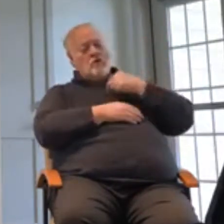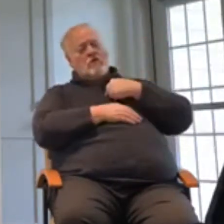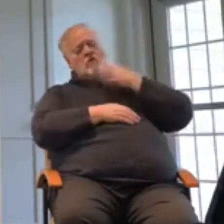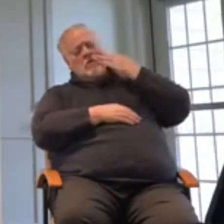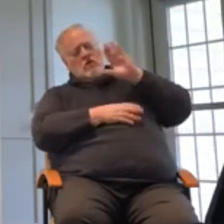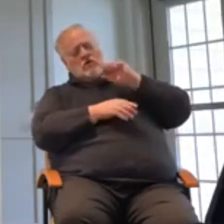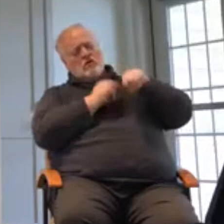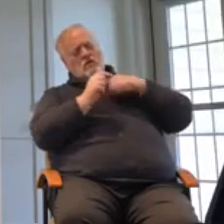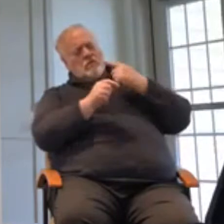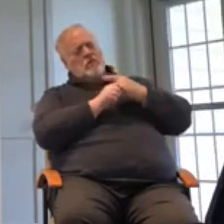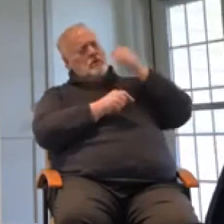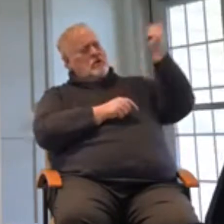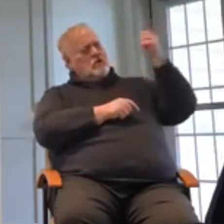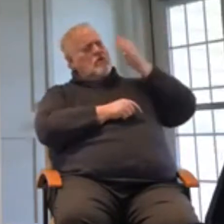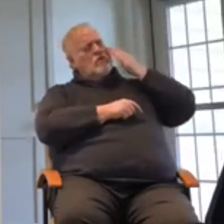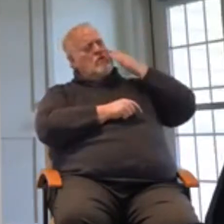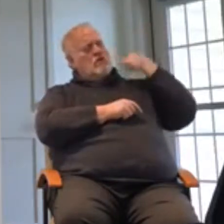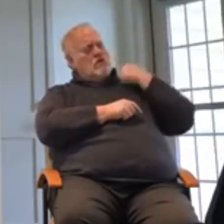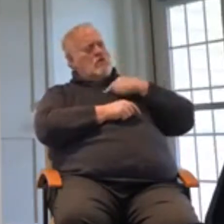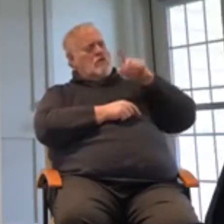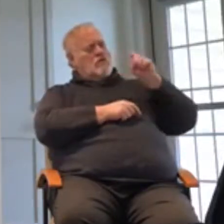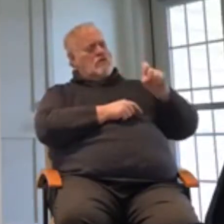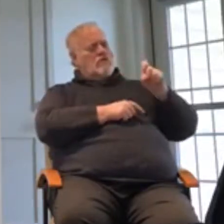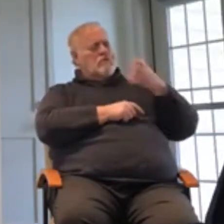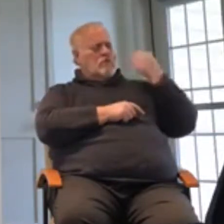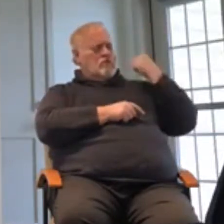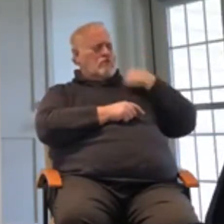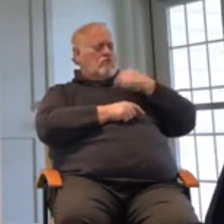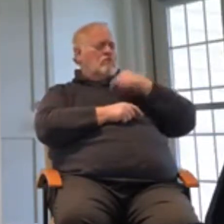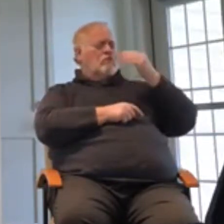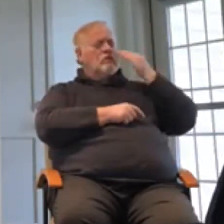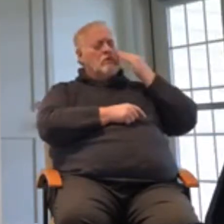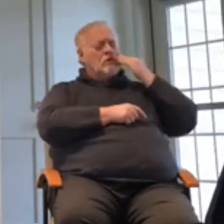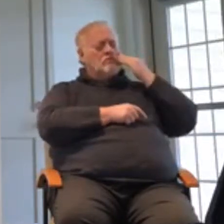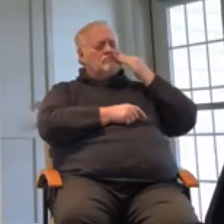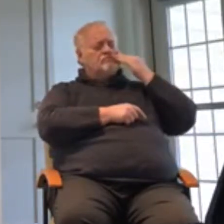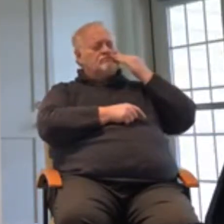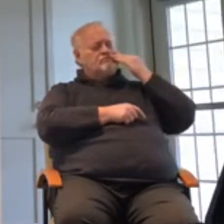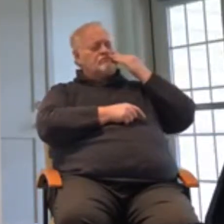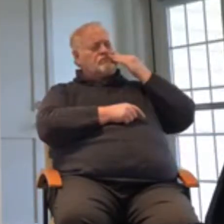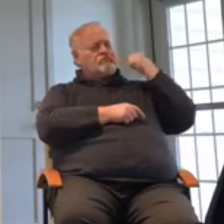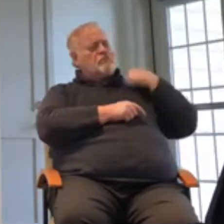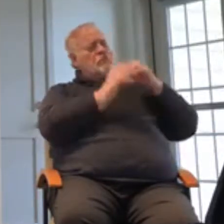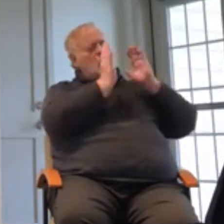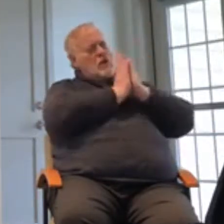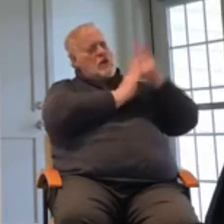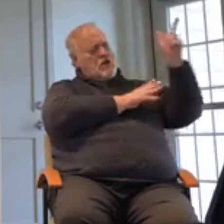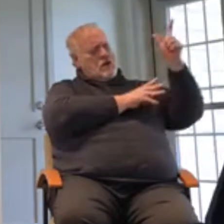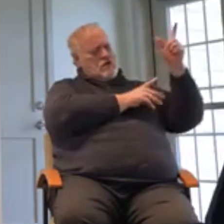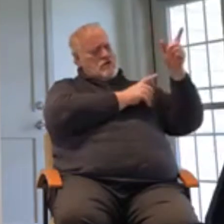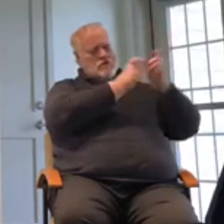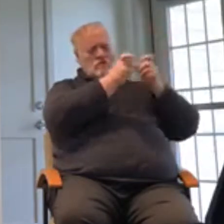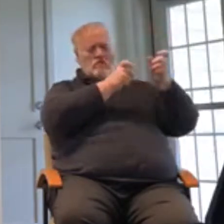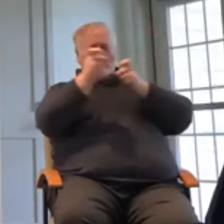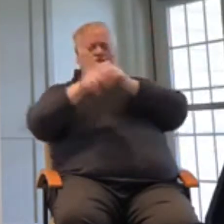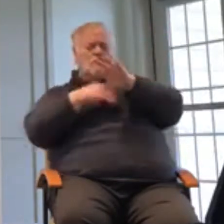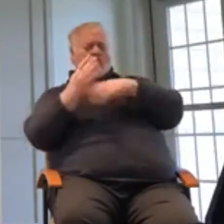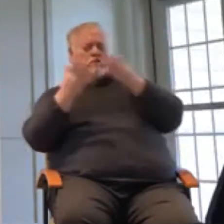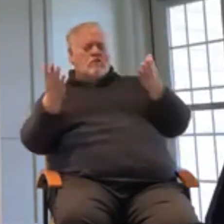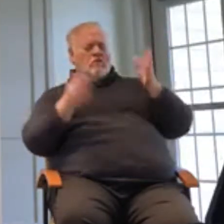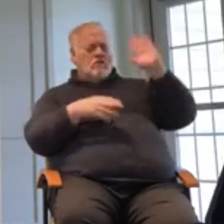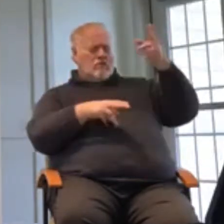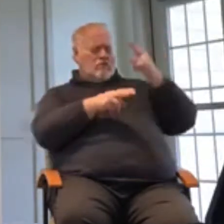know about. God, you do. You know our needs before we do. And God, we just pray that you would have your perfect will and way, that your